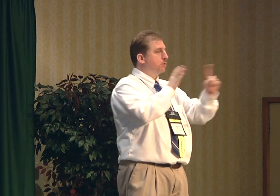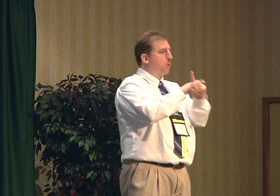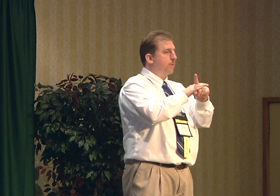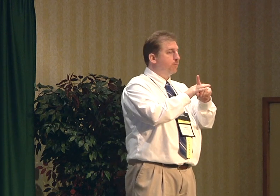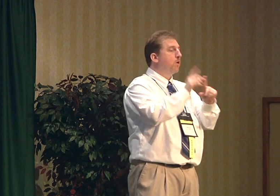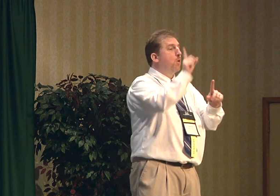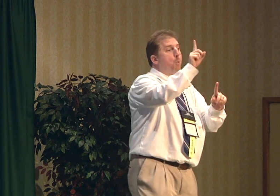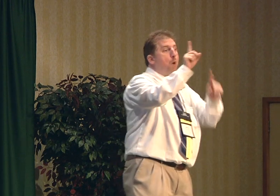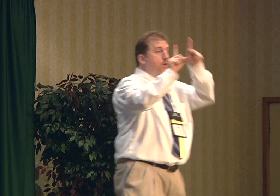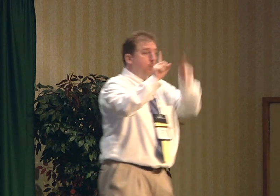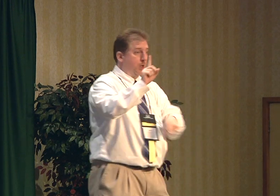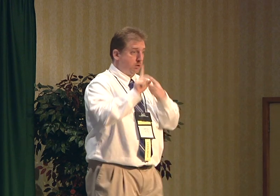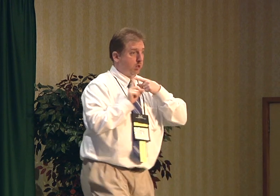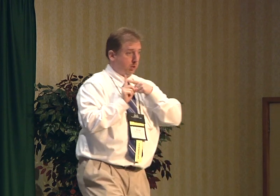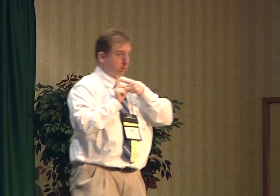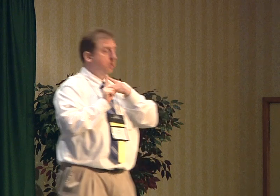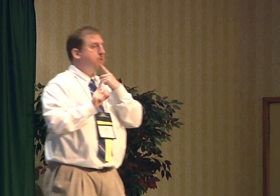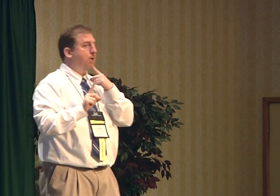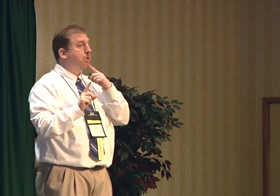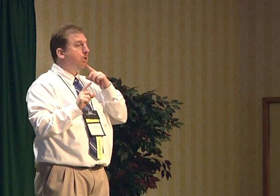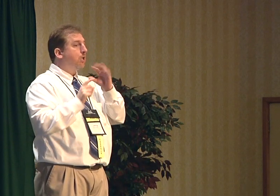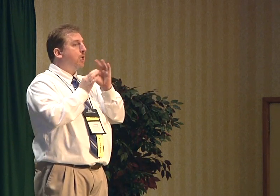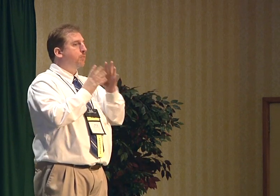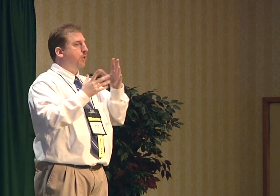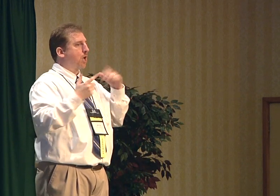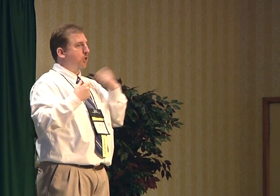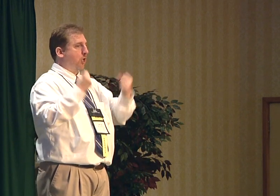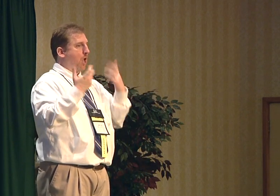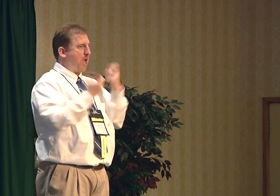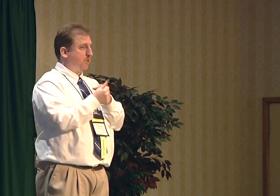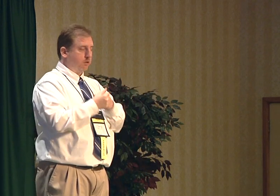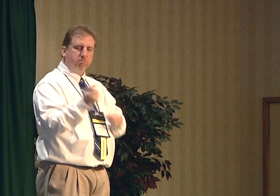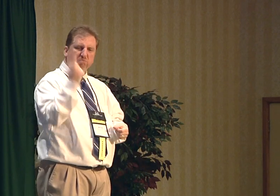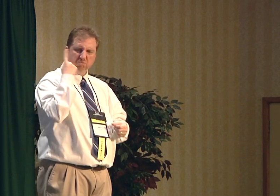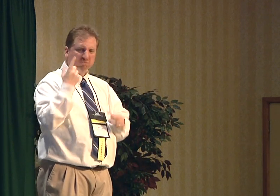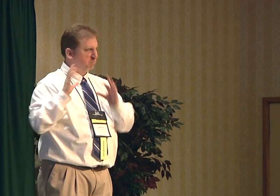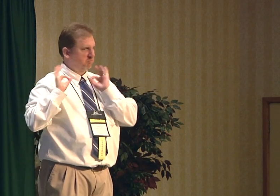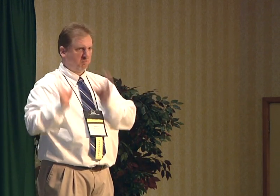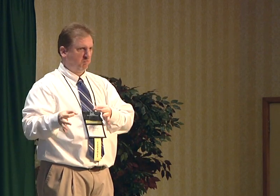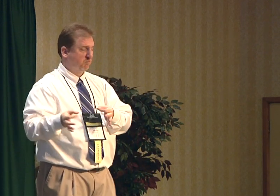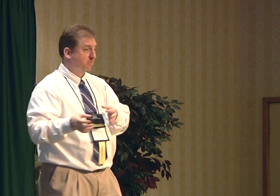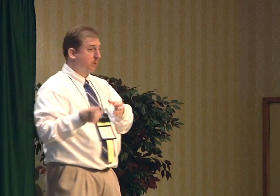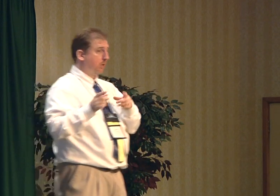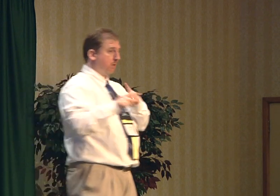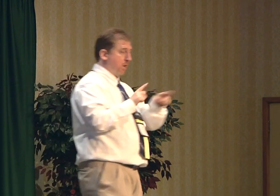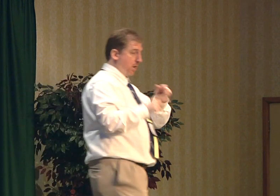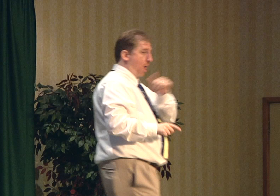that forum, the number one complaint was that the interpreter doesn't show up. There was one person that had a specific situation,